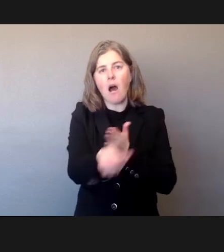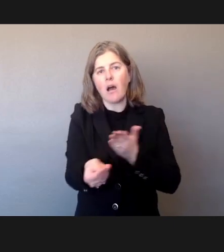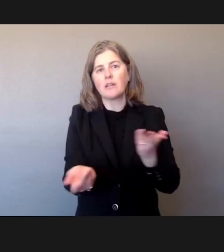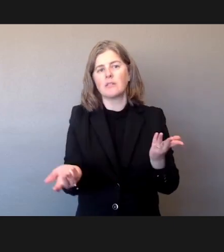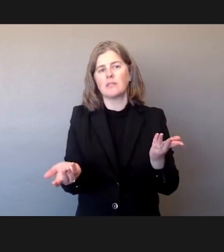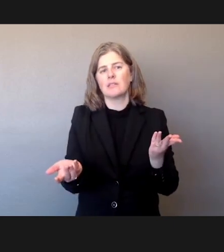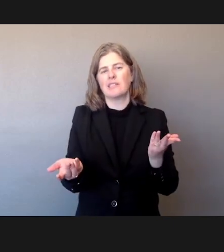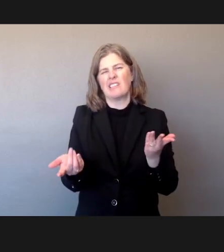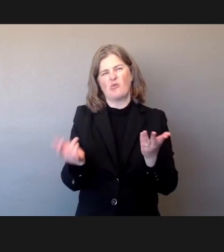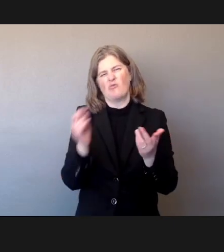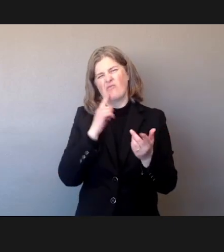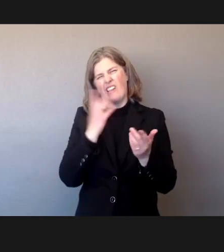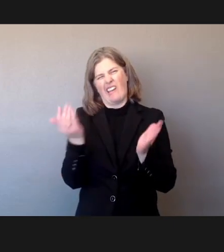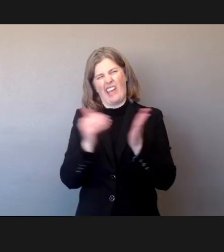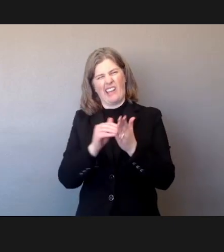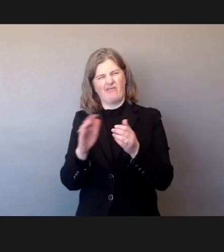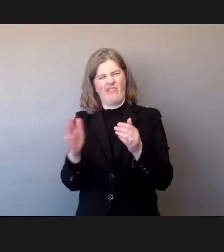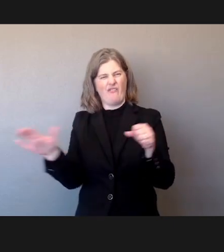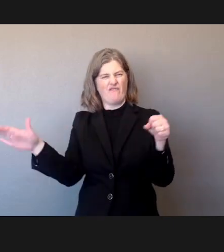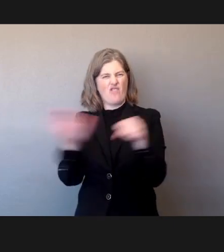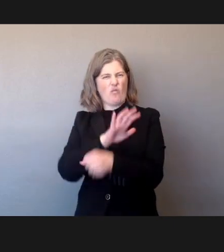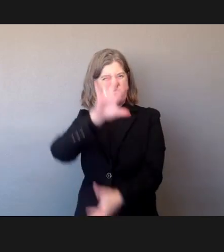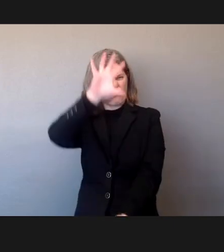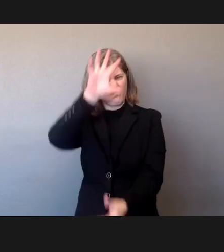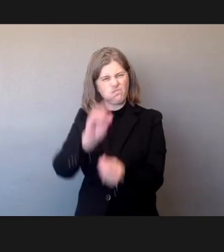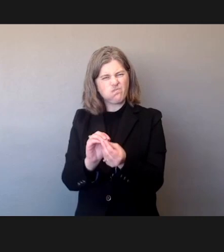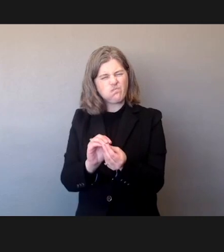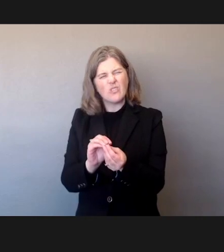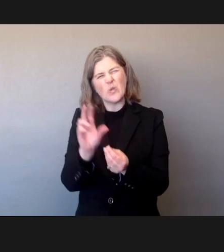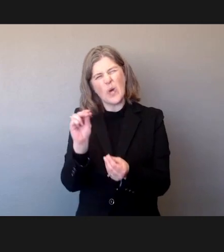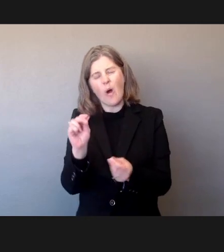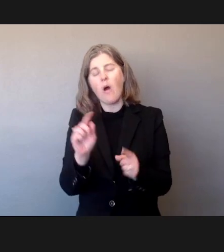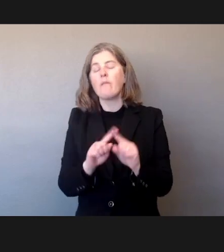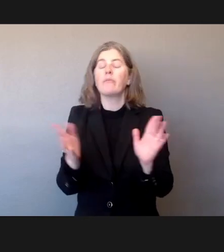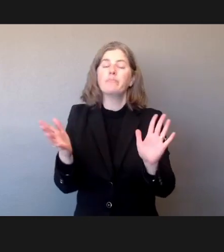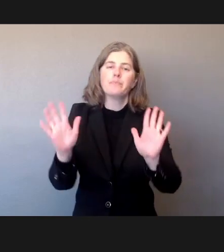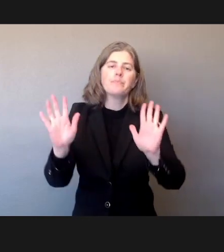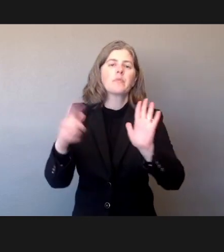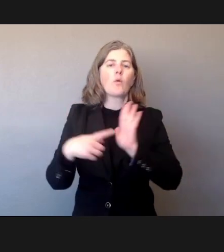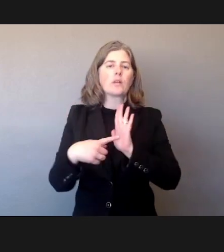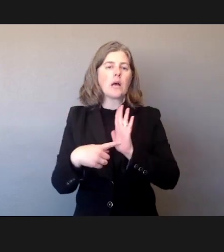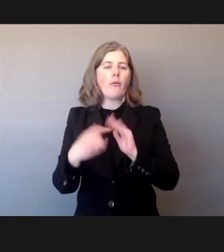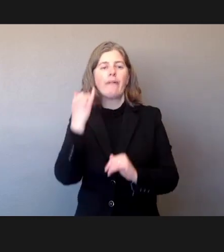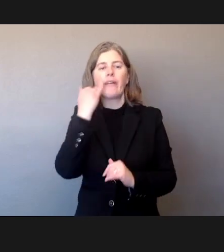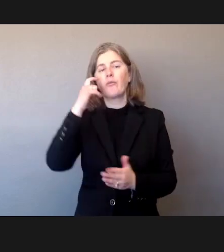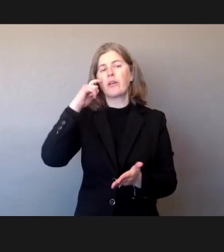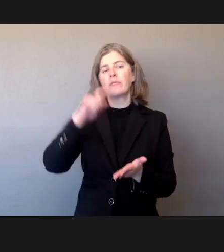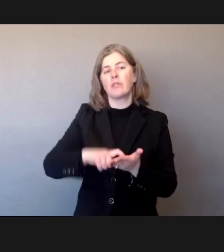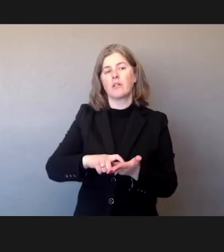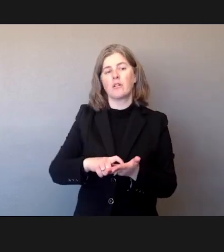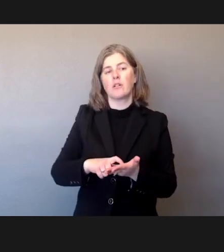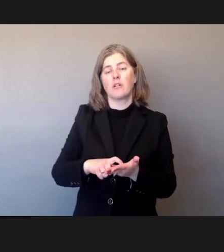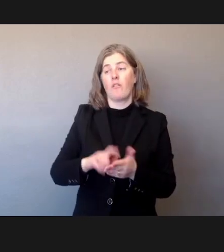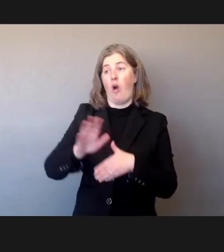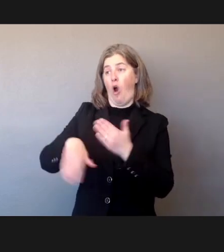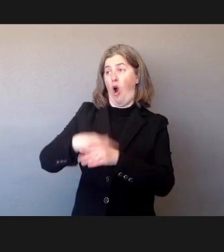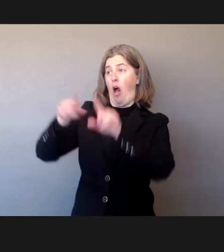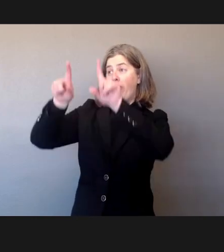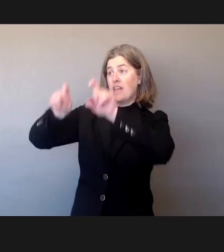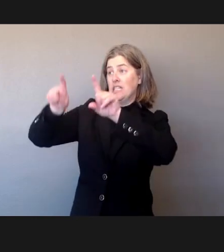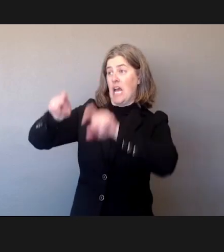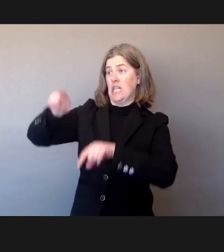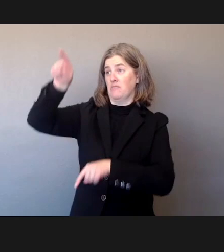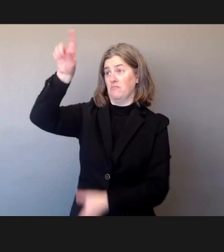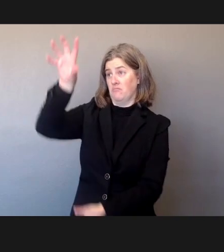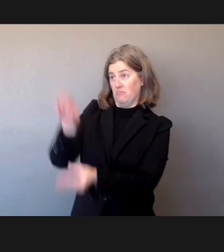won't be a complete variable, but for example, let's say we found out that 20% of all the tests